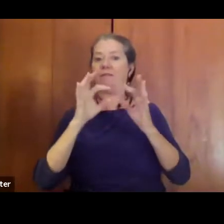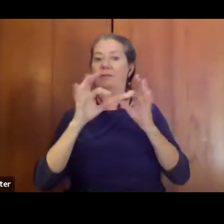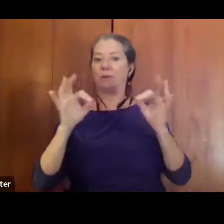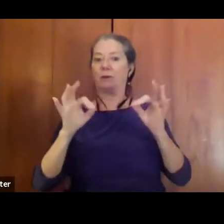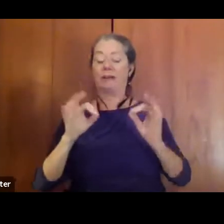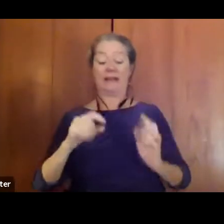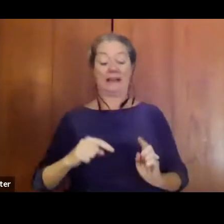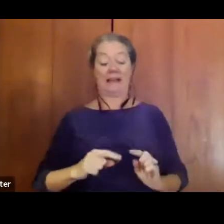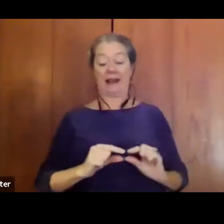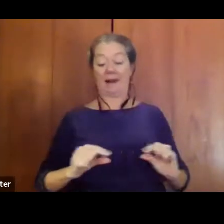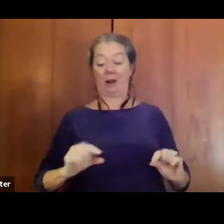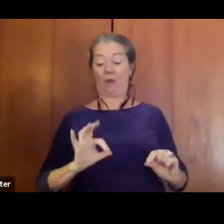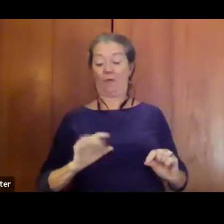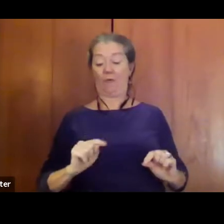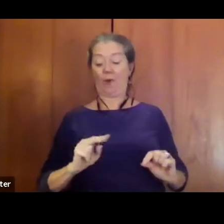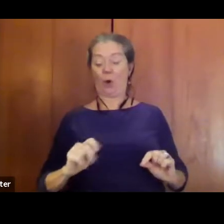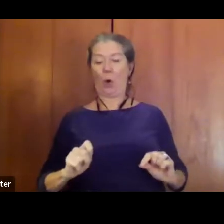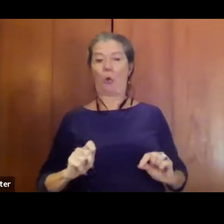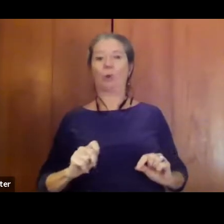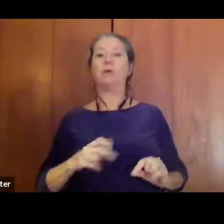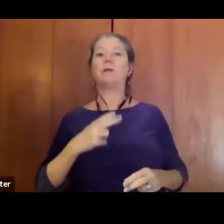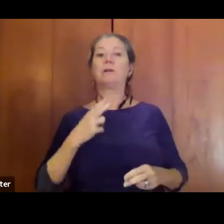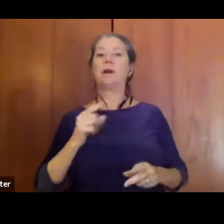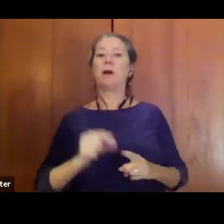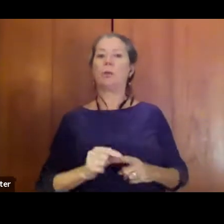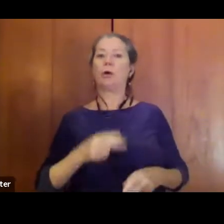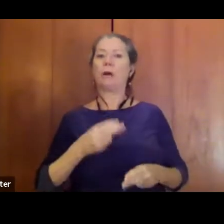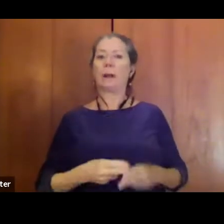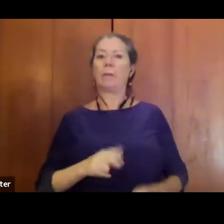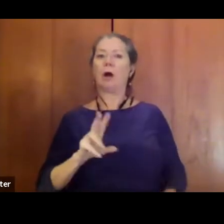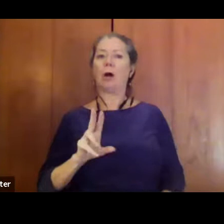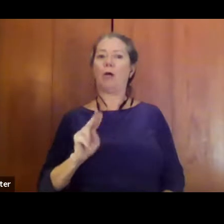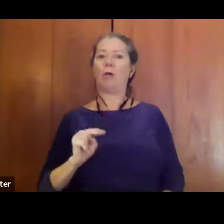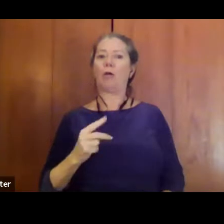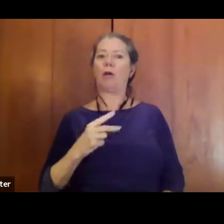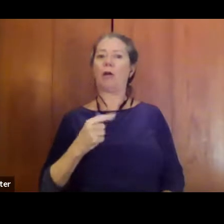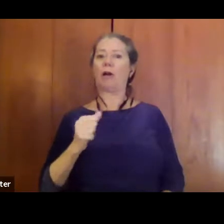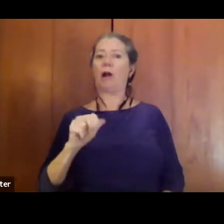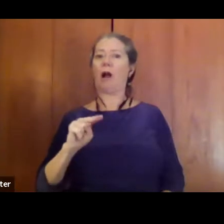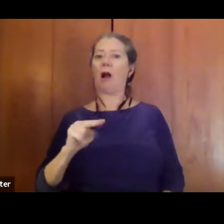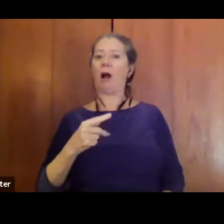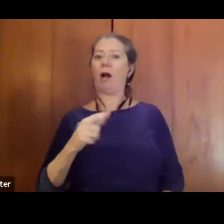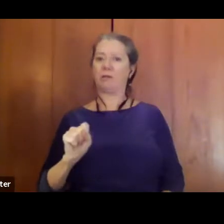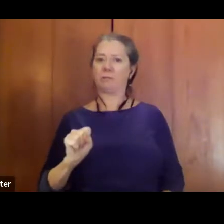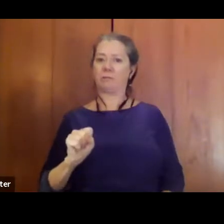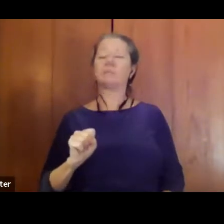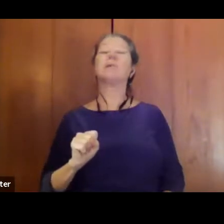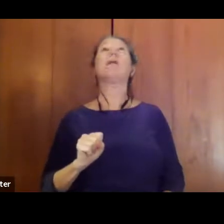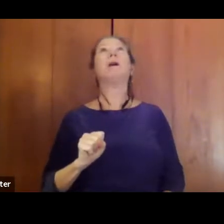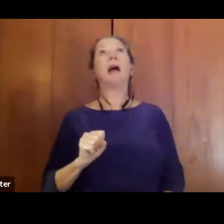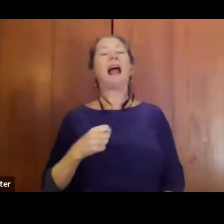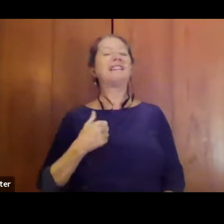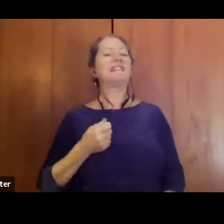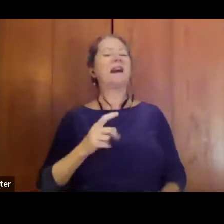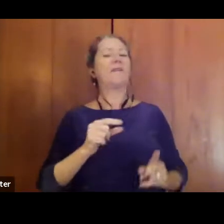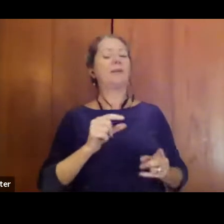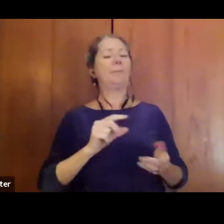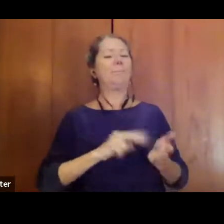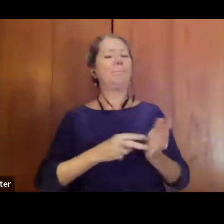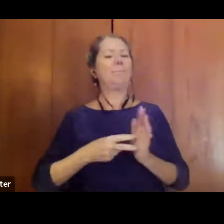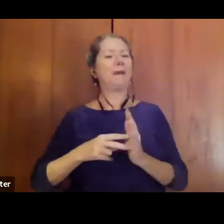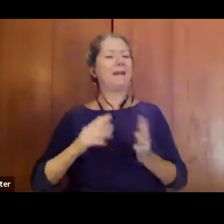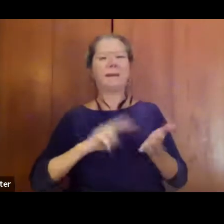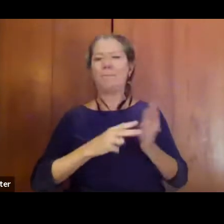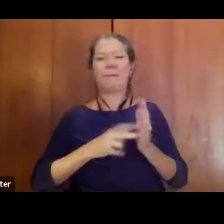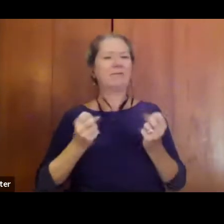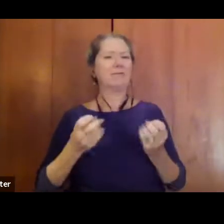con ganas, which is one of those Spanish phrases that has several meanings, but I think is still poorly translated because there's so much